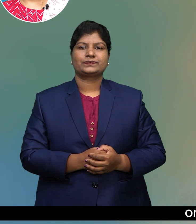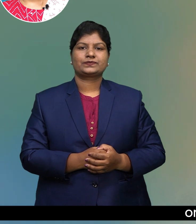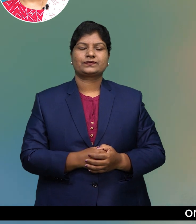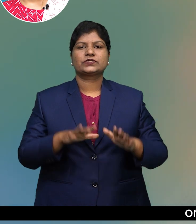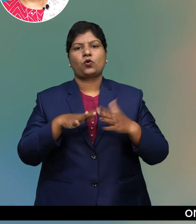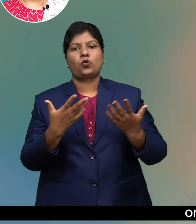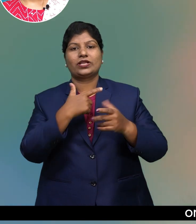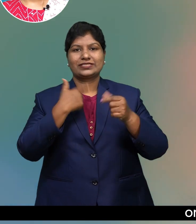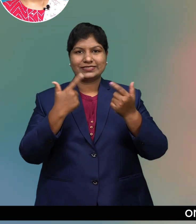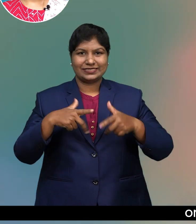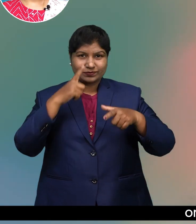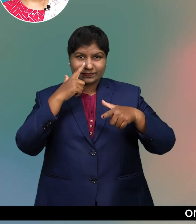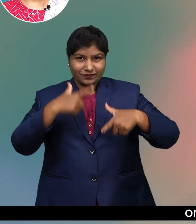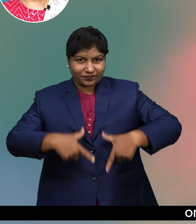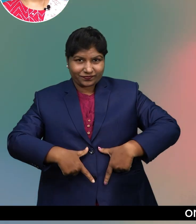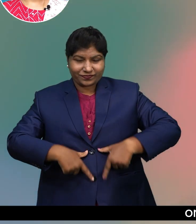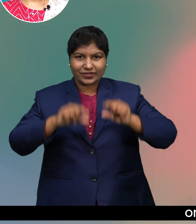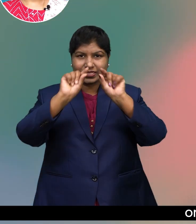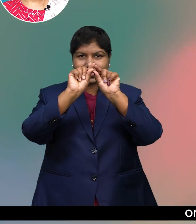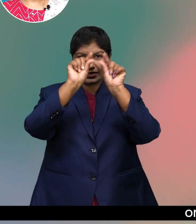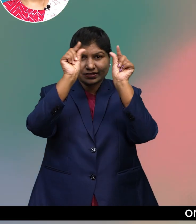or fallopian tube